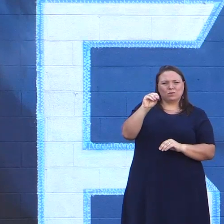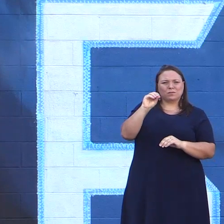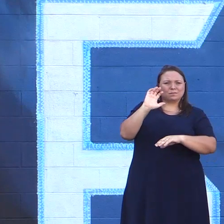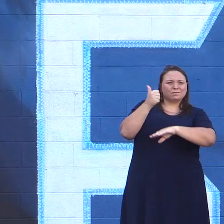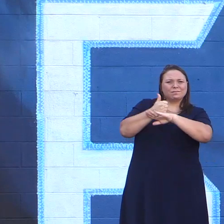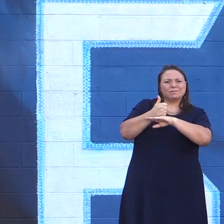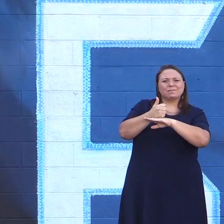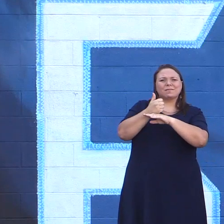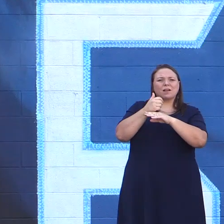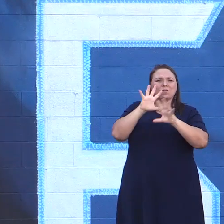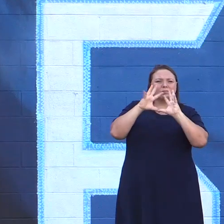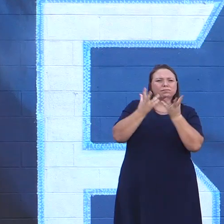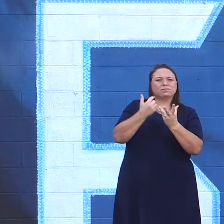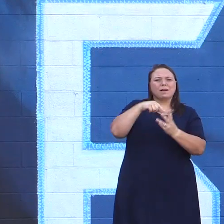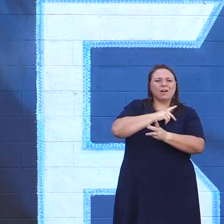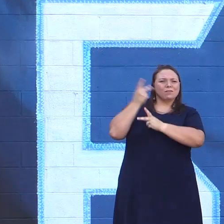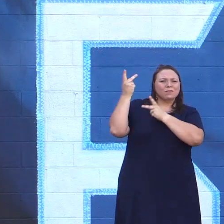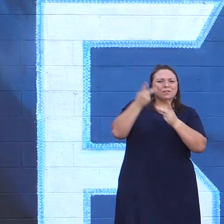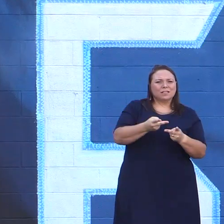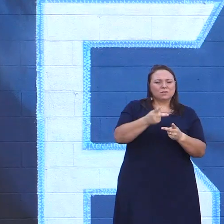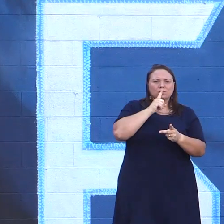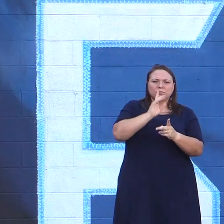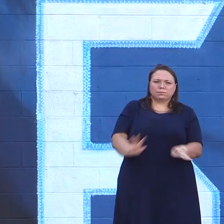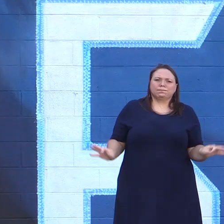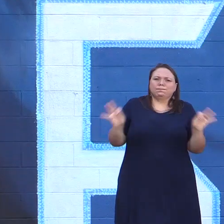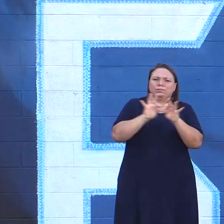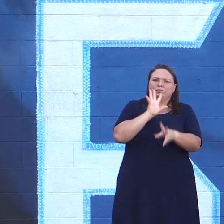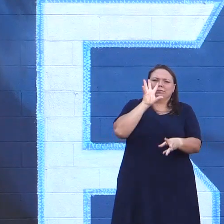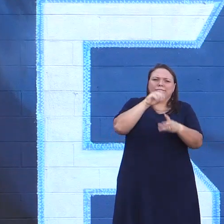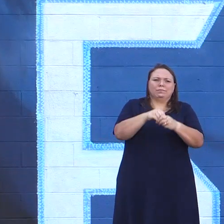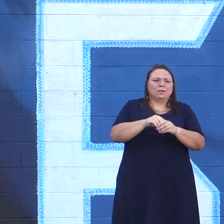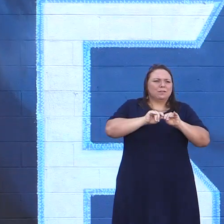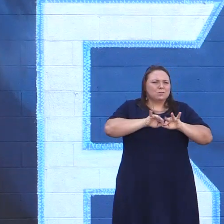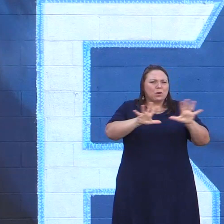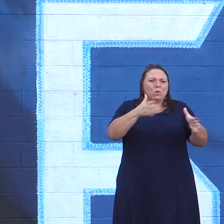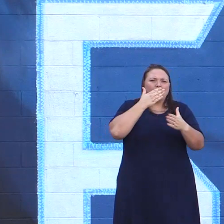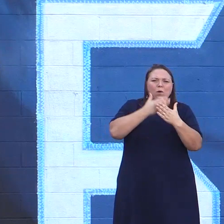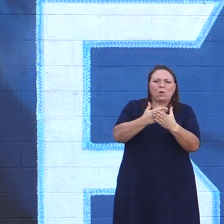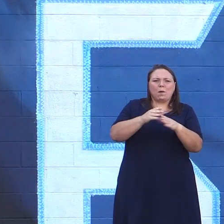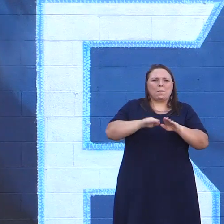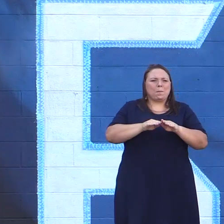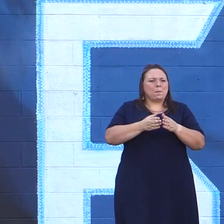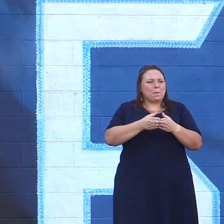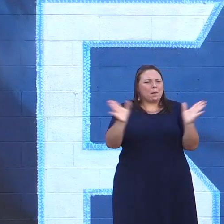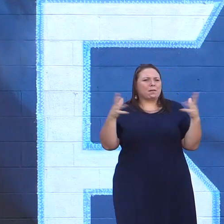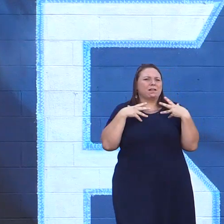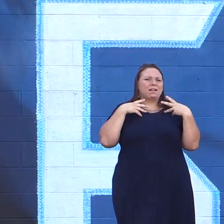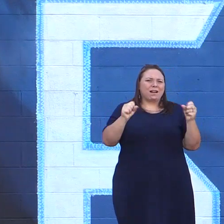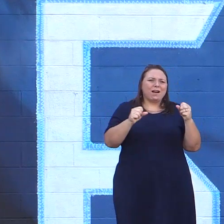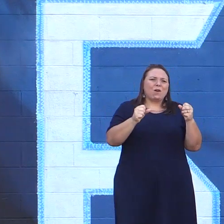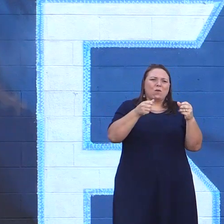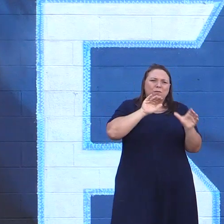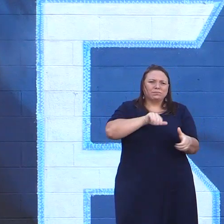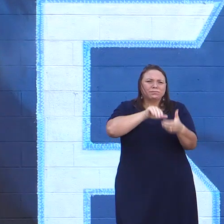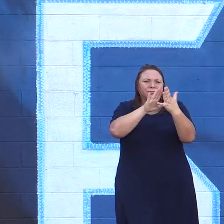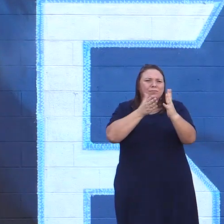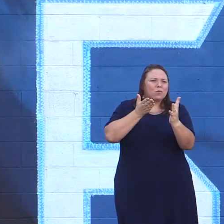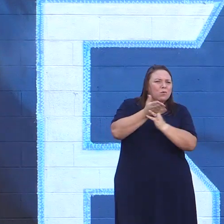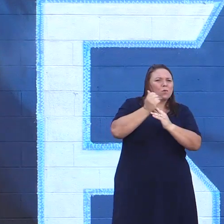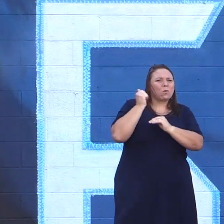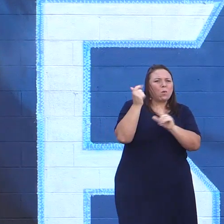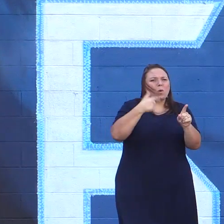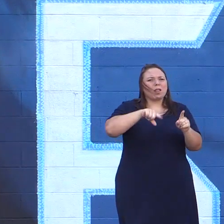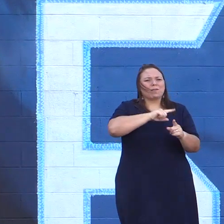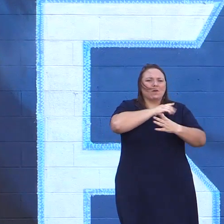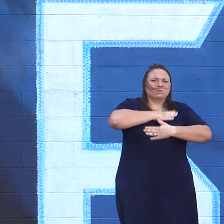and Visitors Corp., has been instrumental in spreading good public health practices across our hospitality and tourism